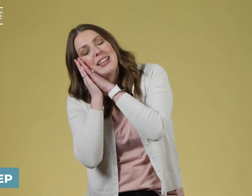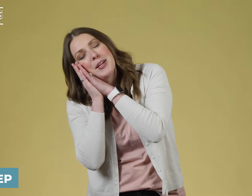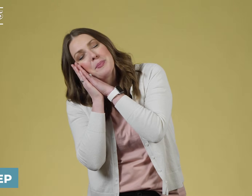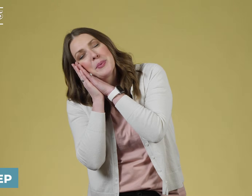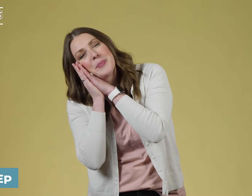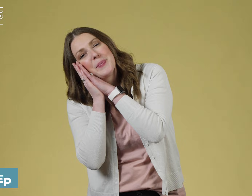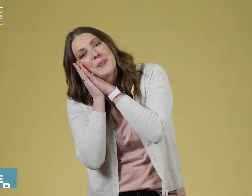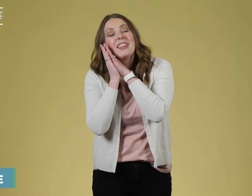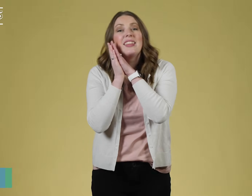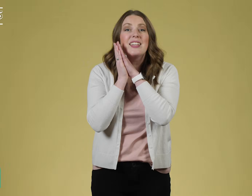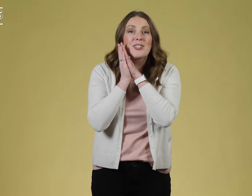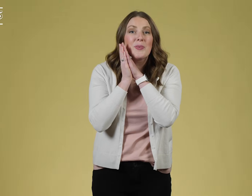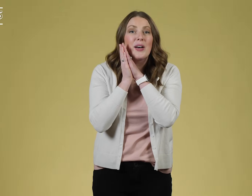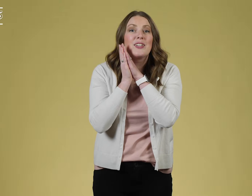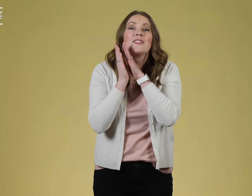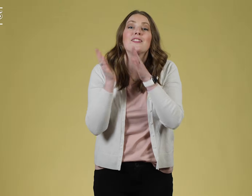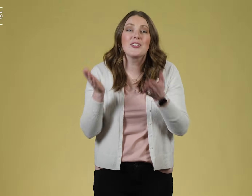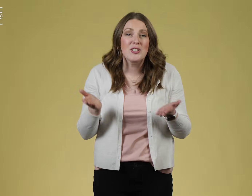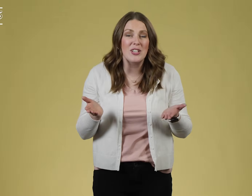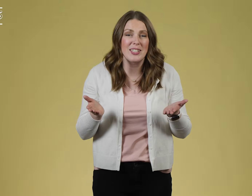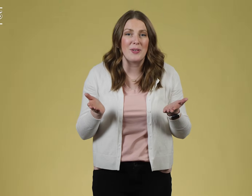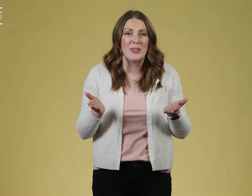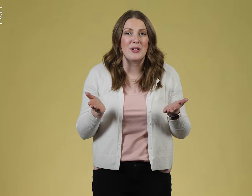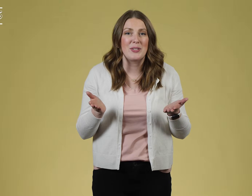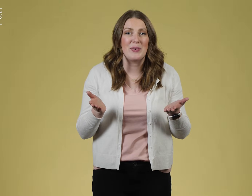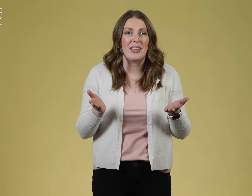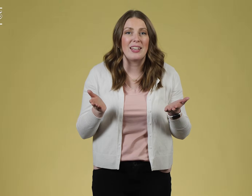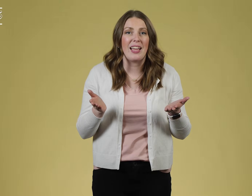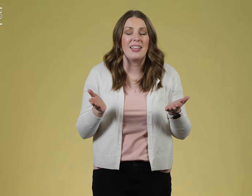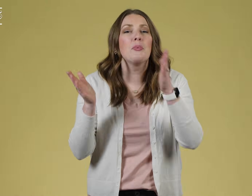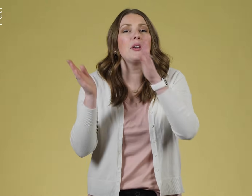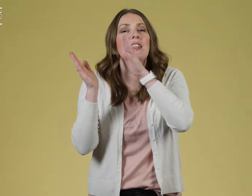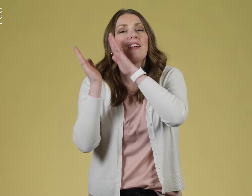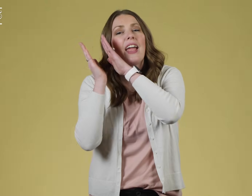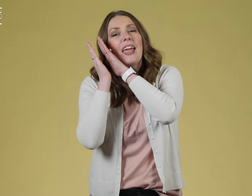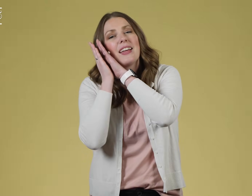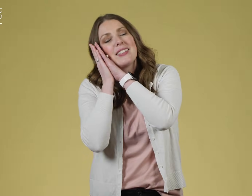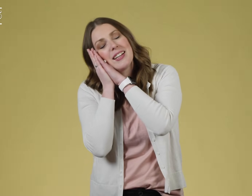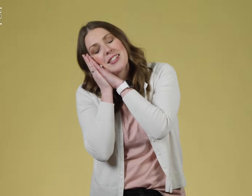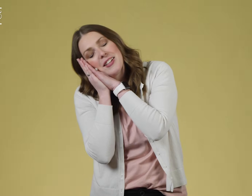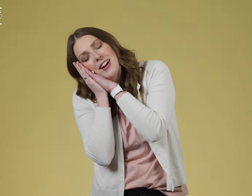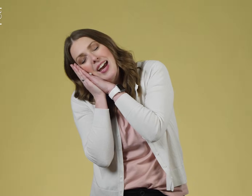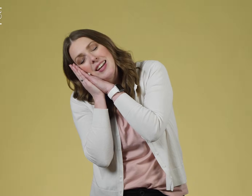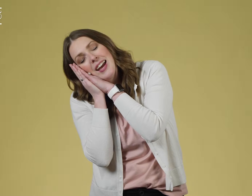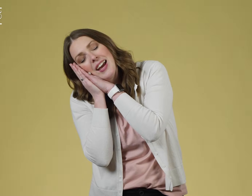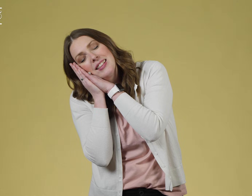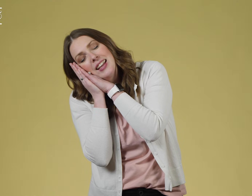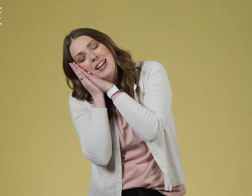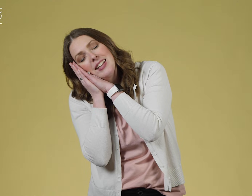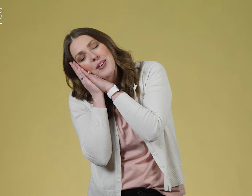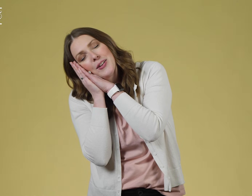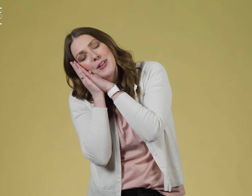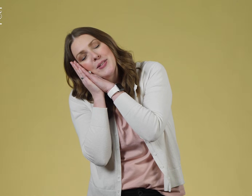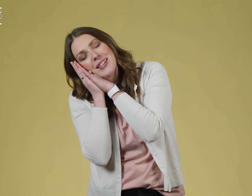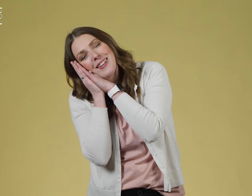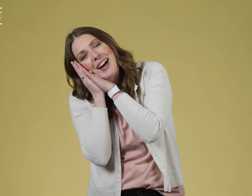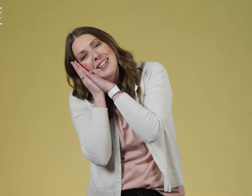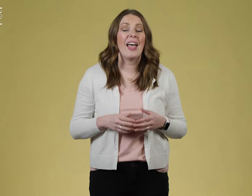Sleep. This one looks just like what they're doing at night, putting their hands next to their head and laying down and closing their eyes. As